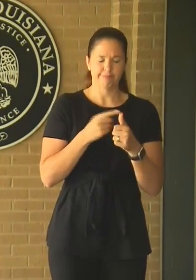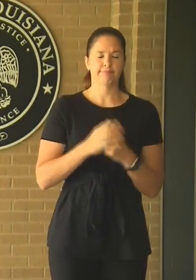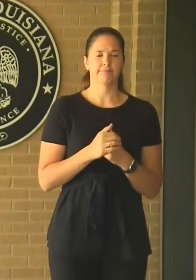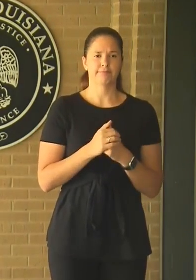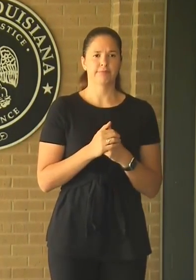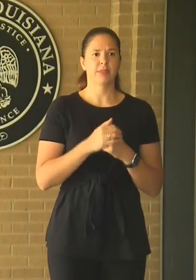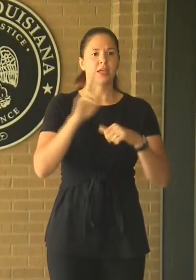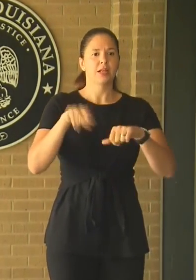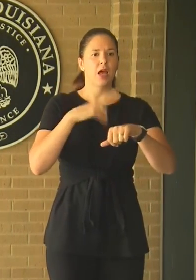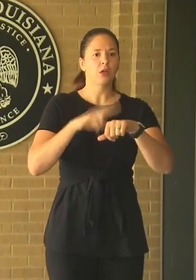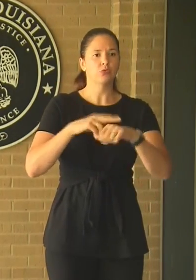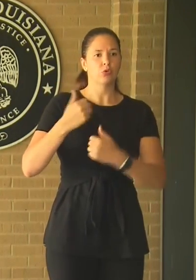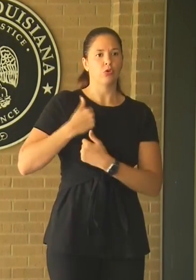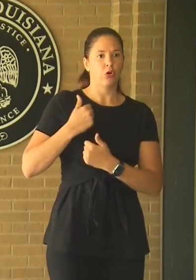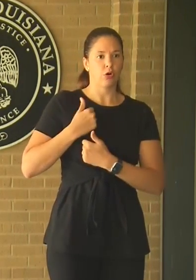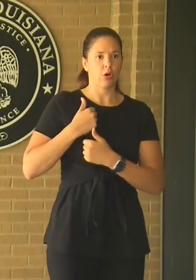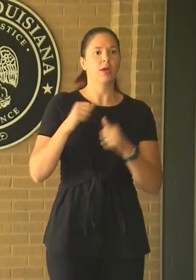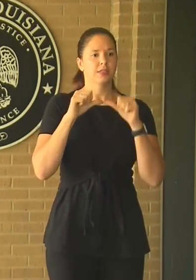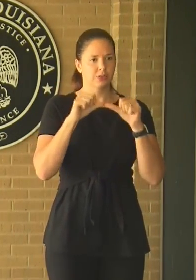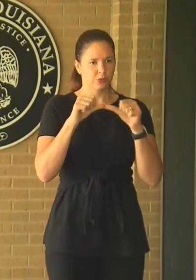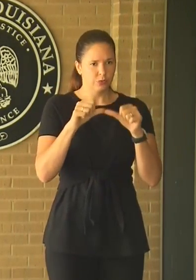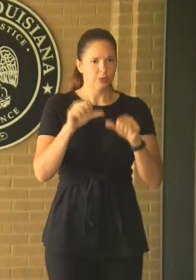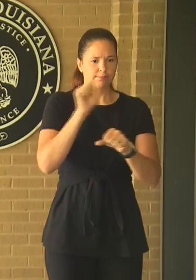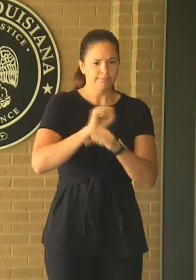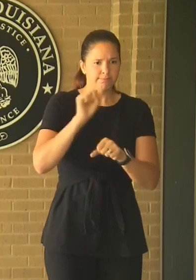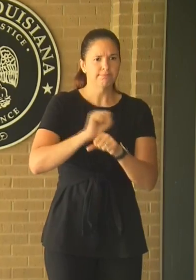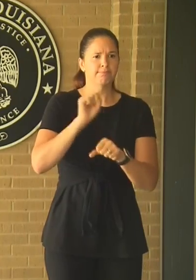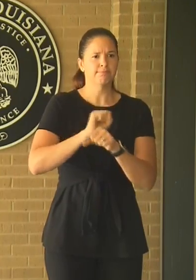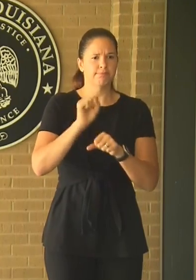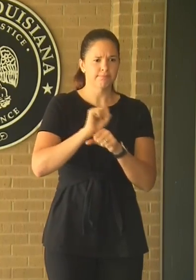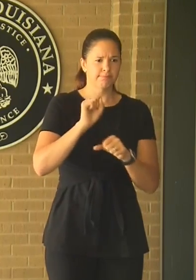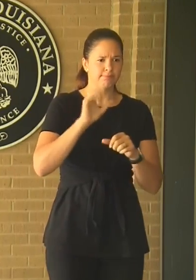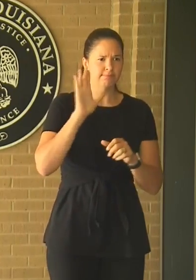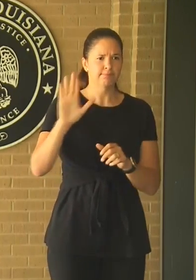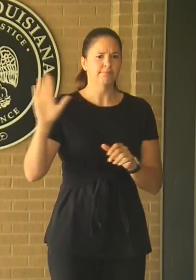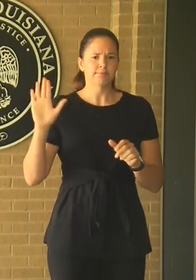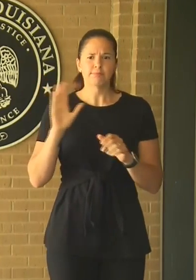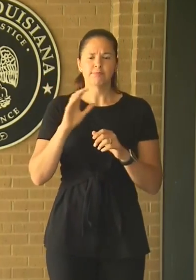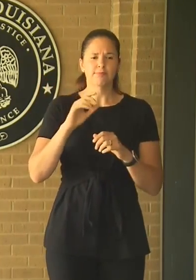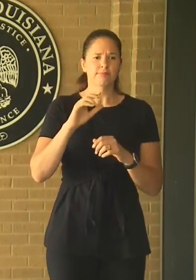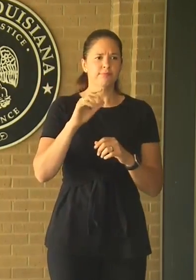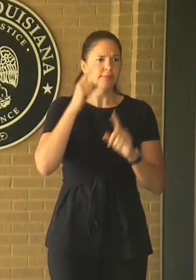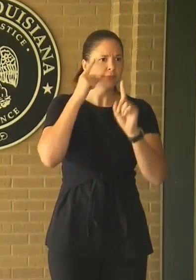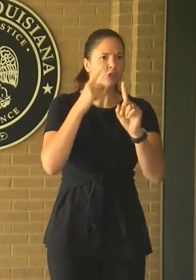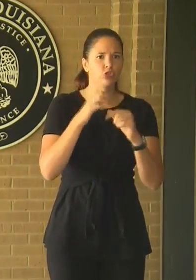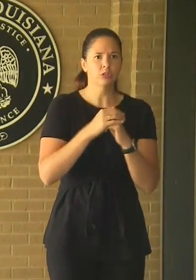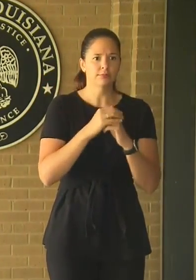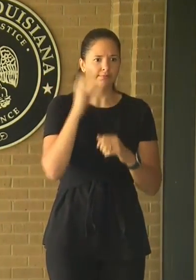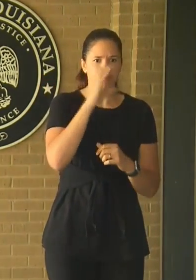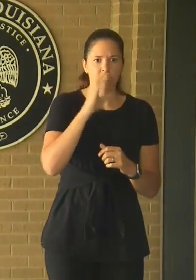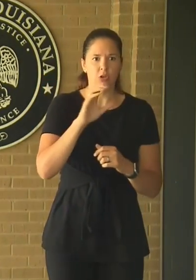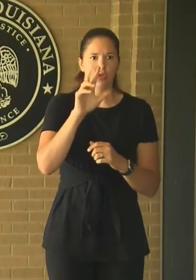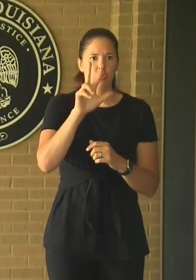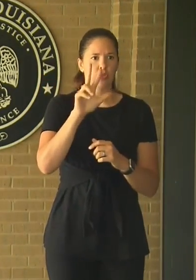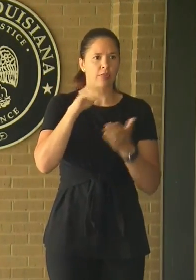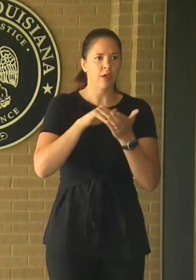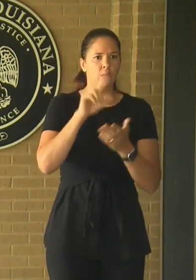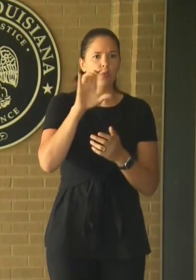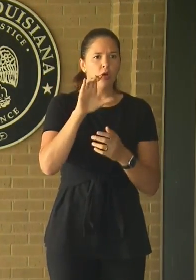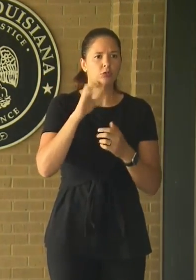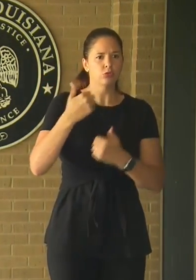The National Guard continues to work a number of missions and have 3,100 soldiers and